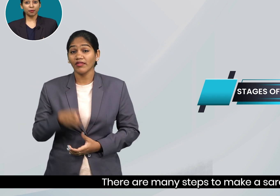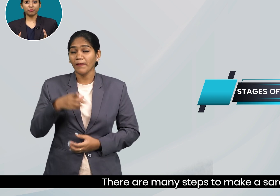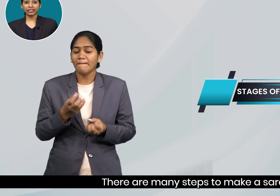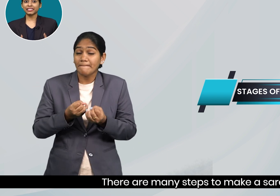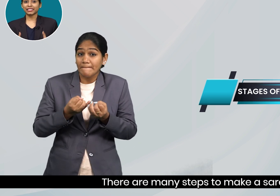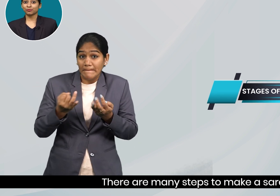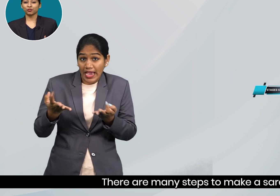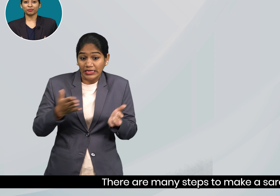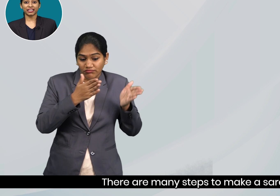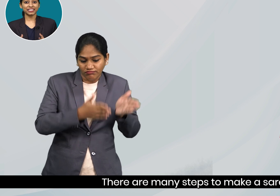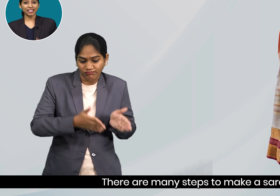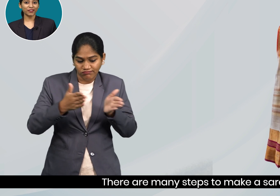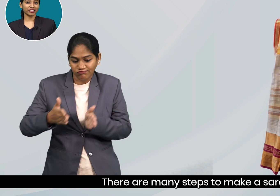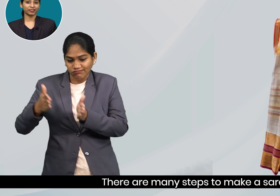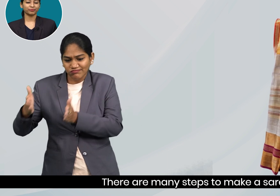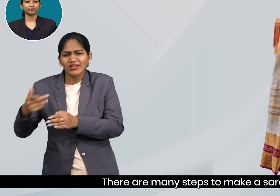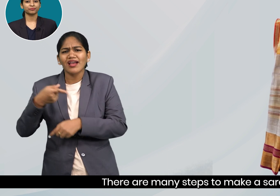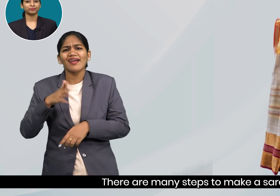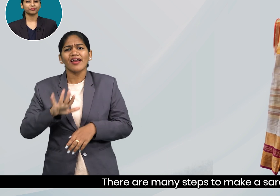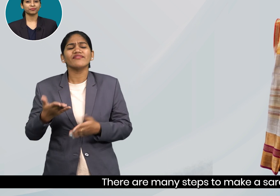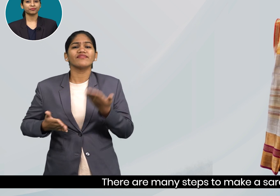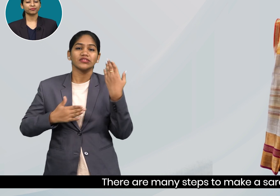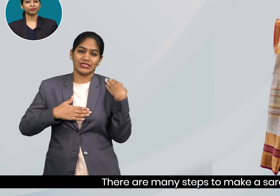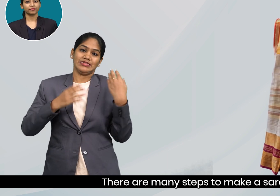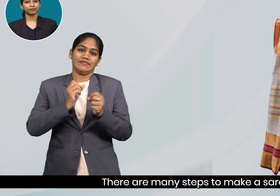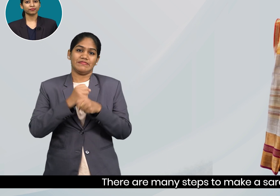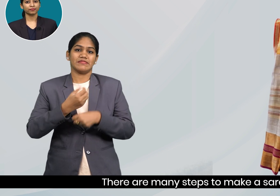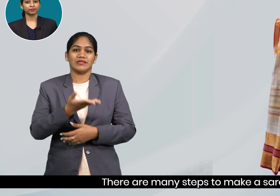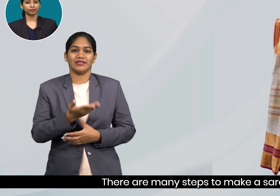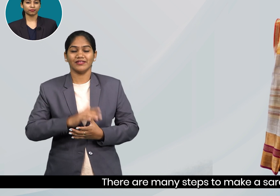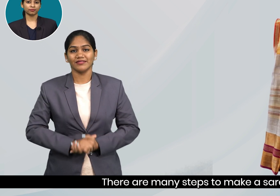There are many steps to make a sari.